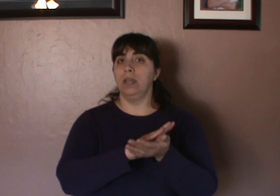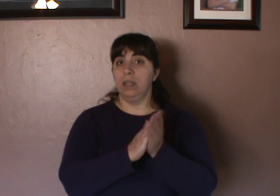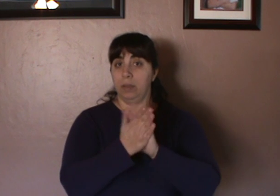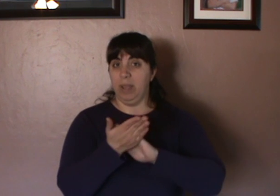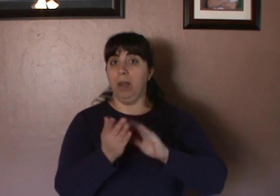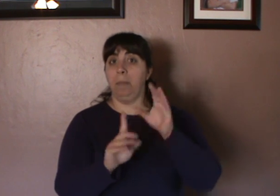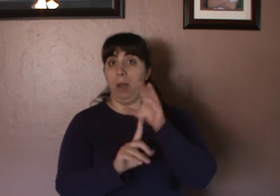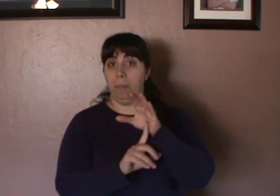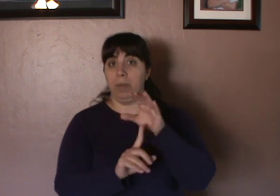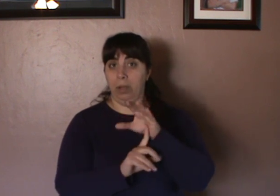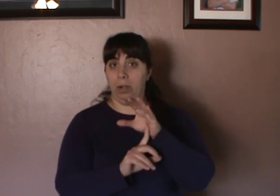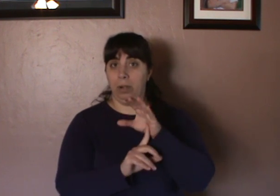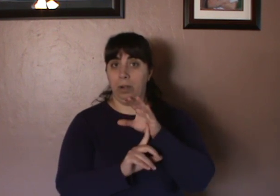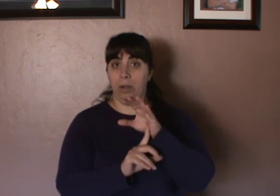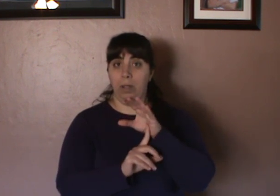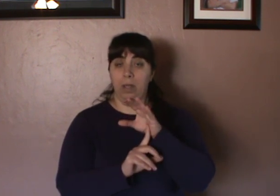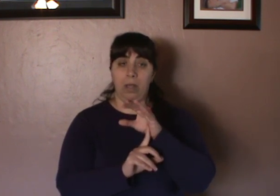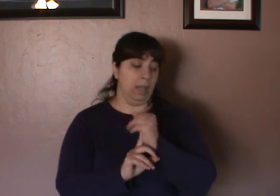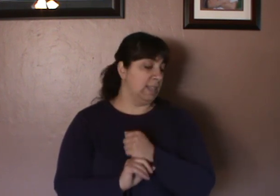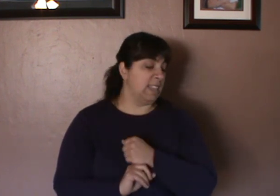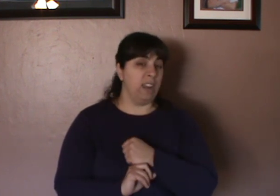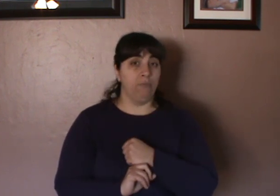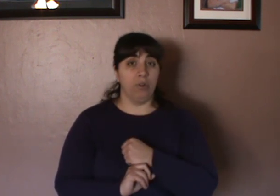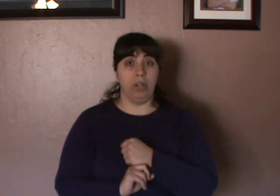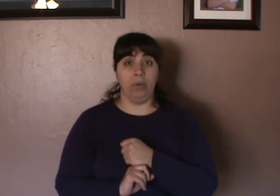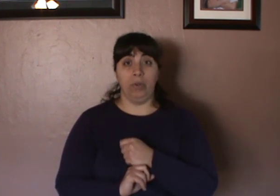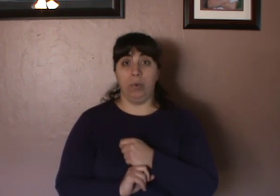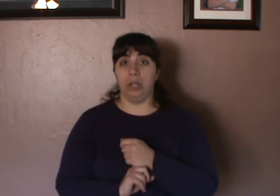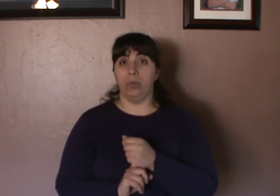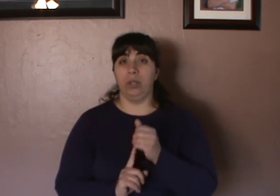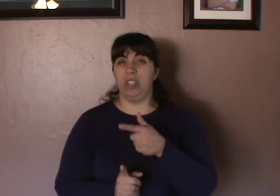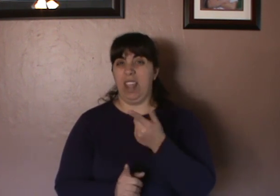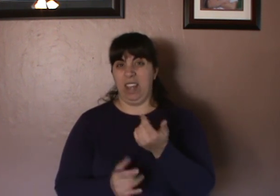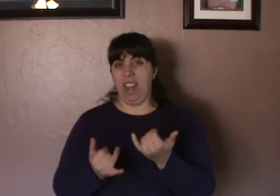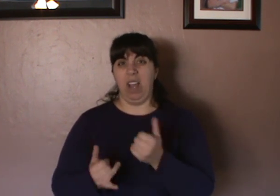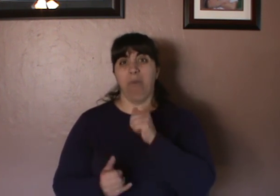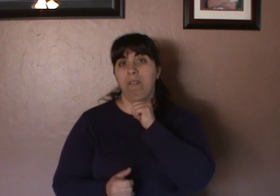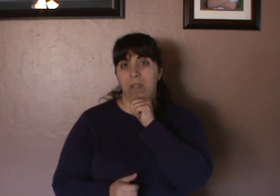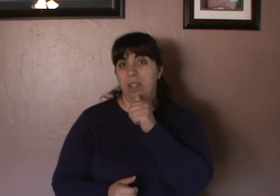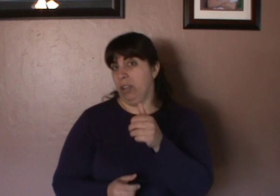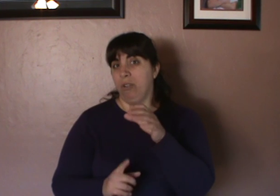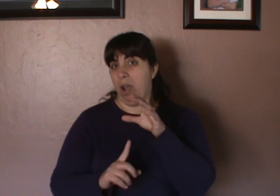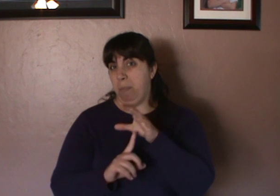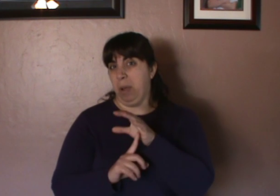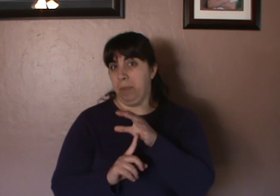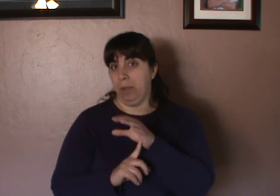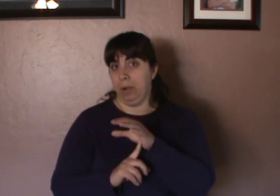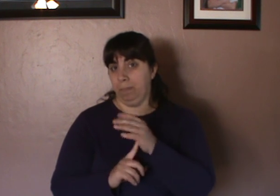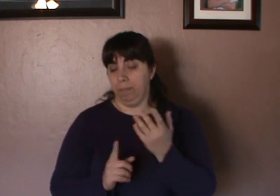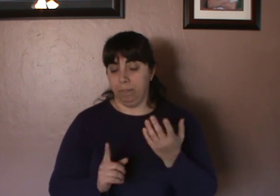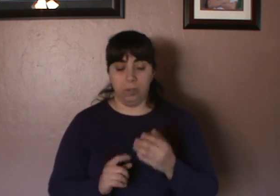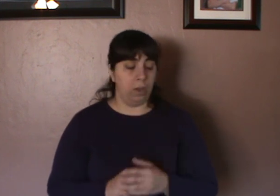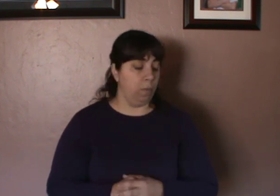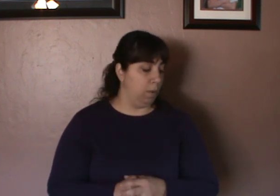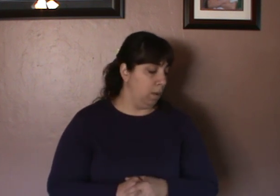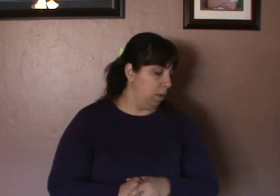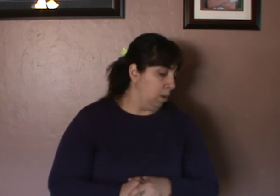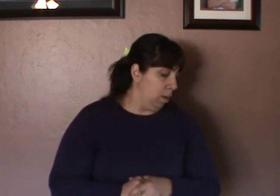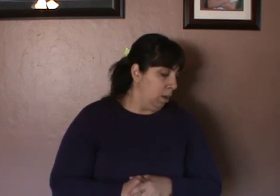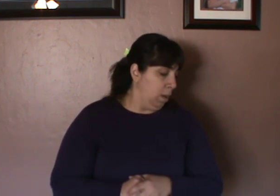to become popular instead of dreary who you are. So we'll just say now you're not popular. So